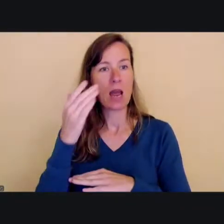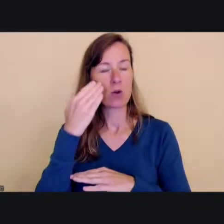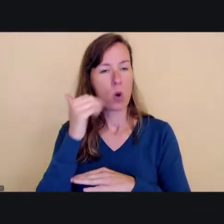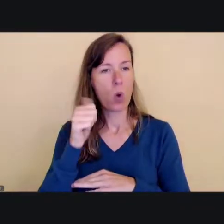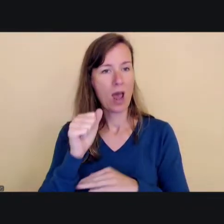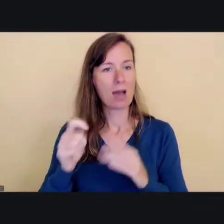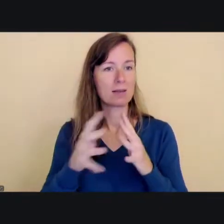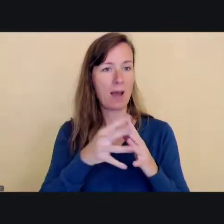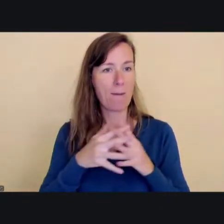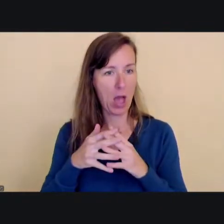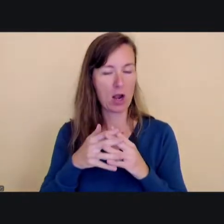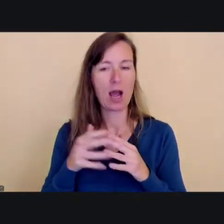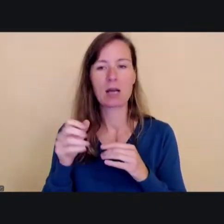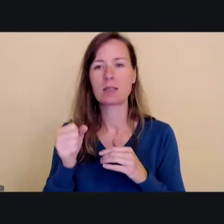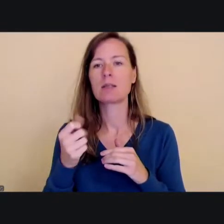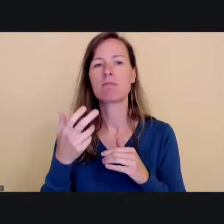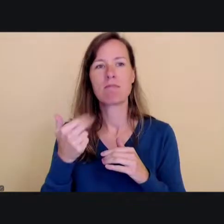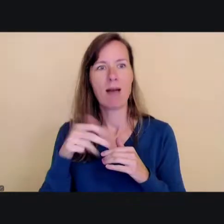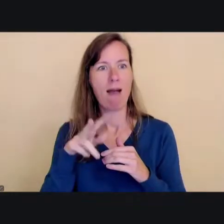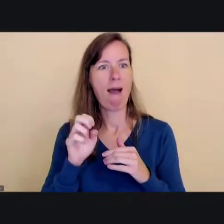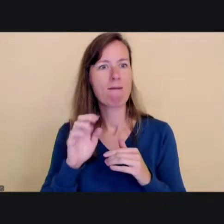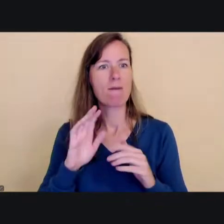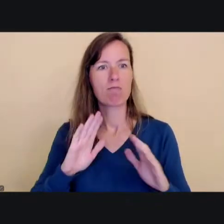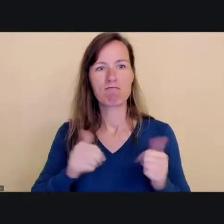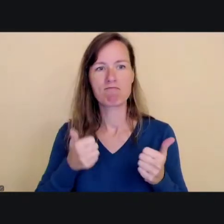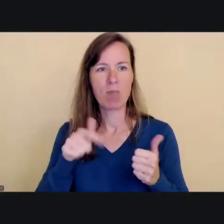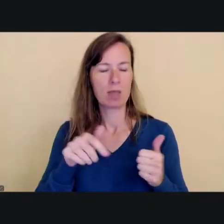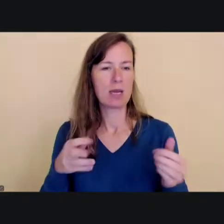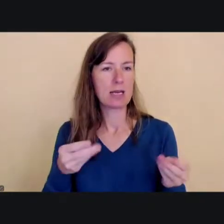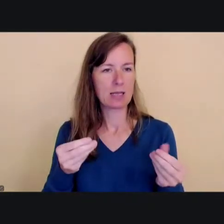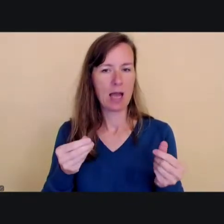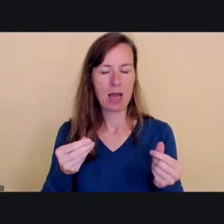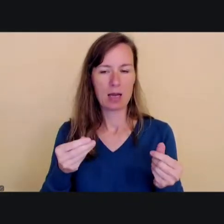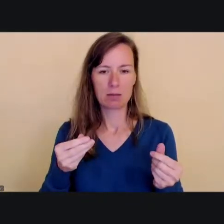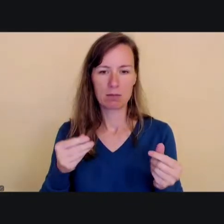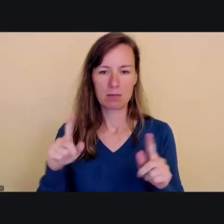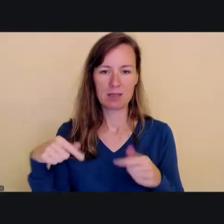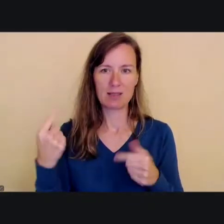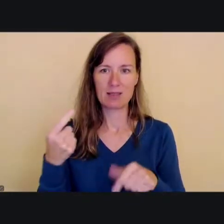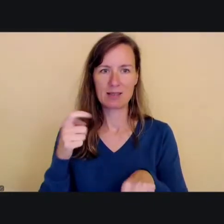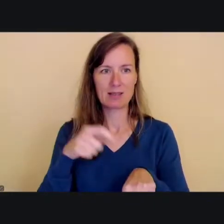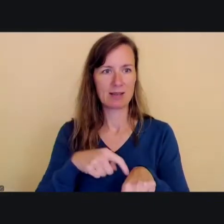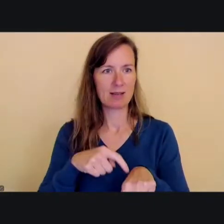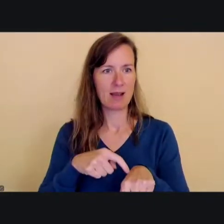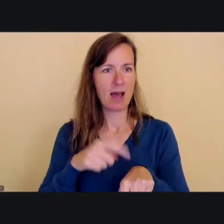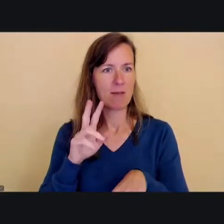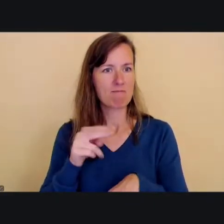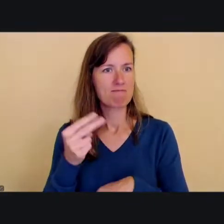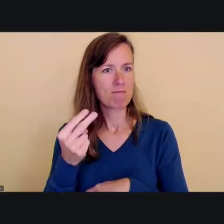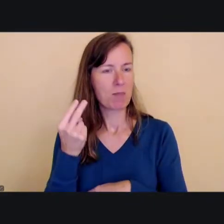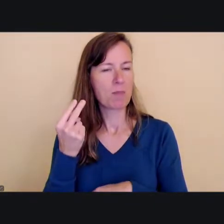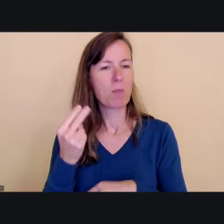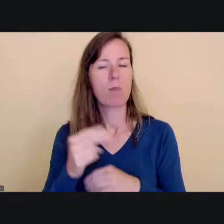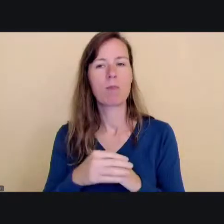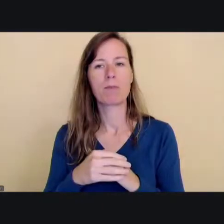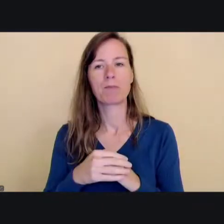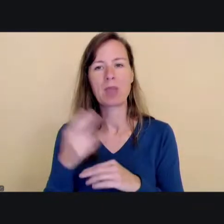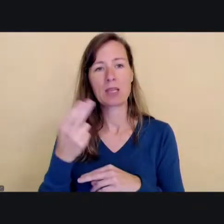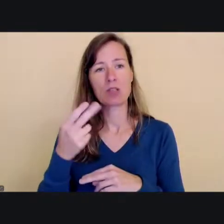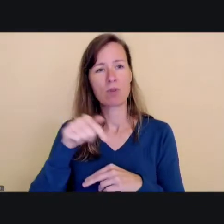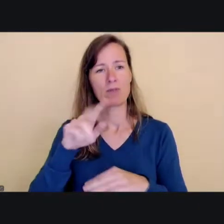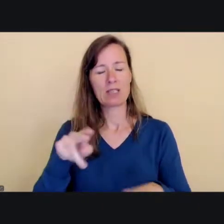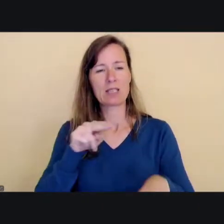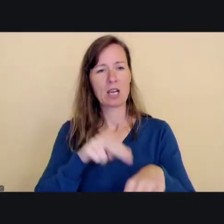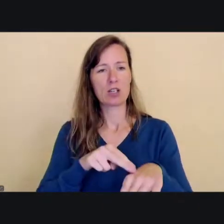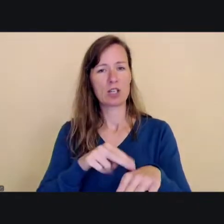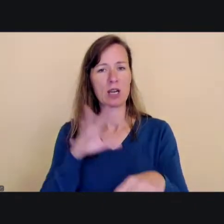inhabited these lands since time immemorial. Whereas the history of this nation includes the forcible